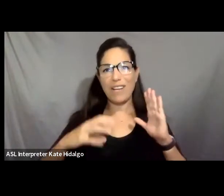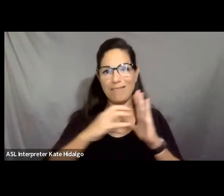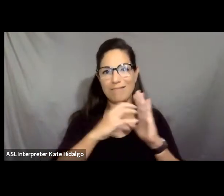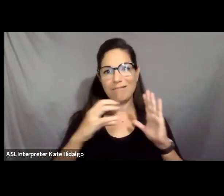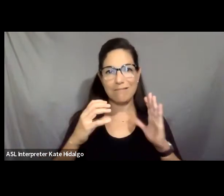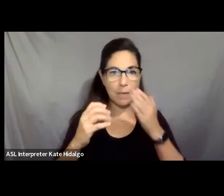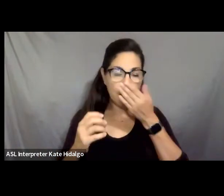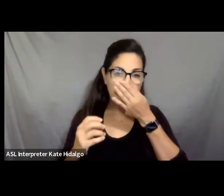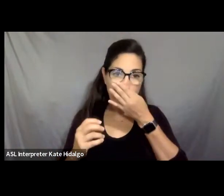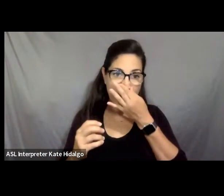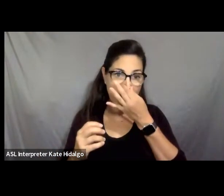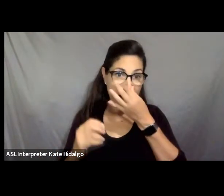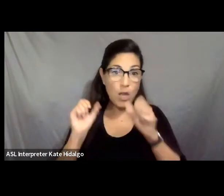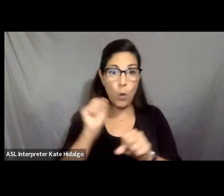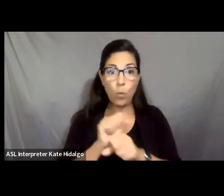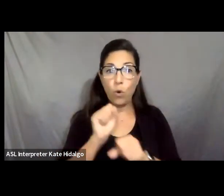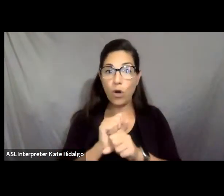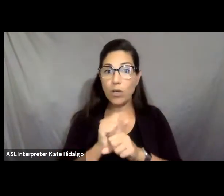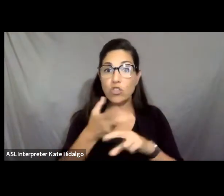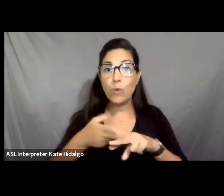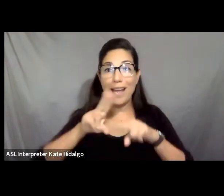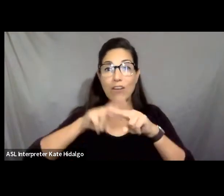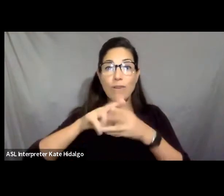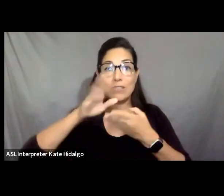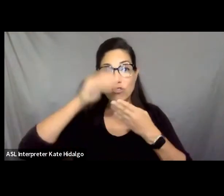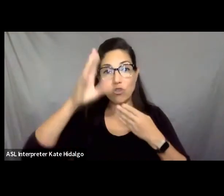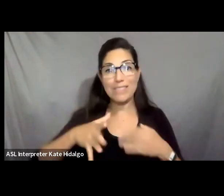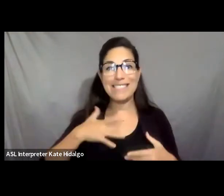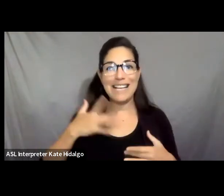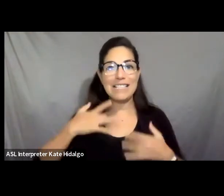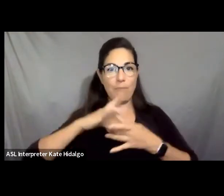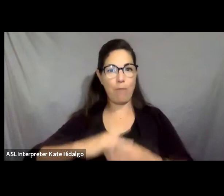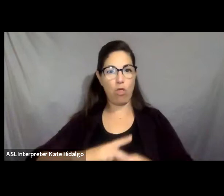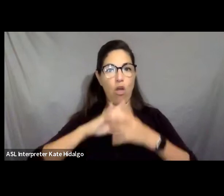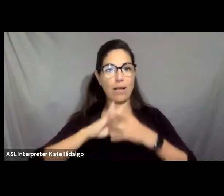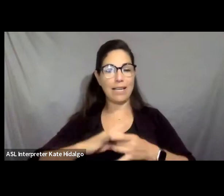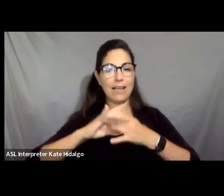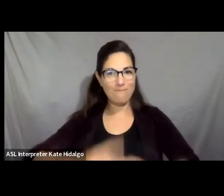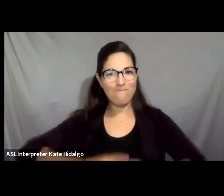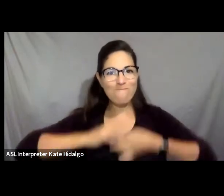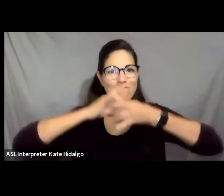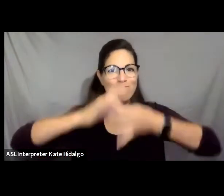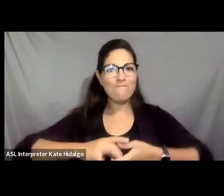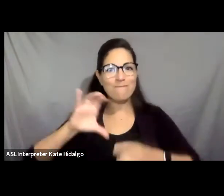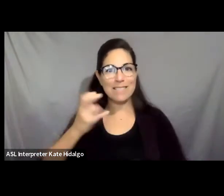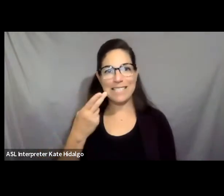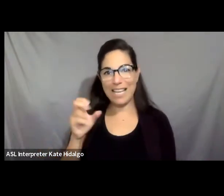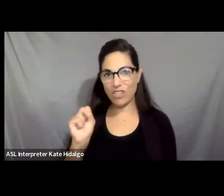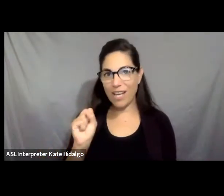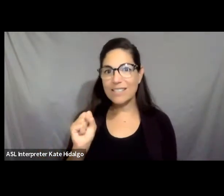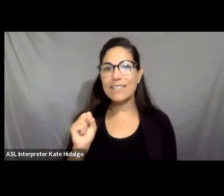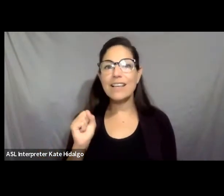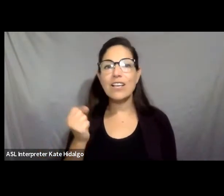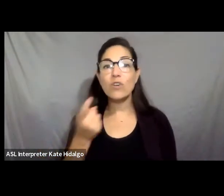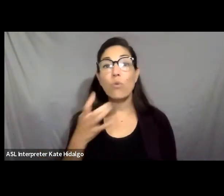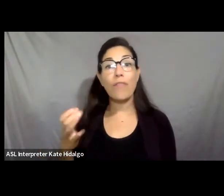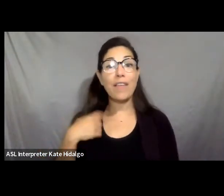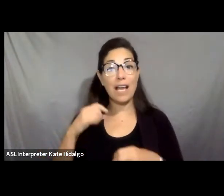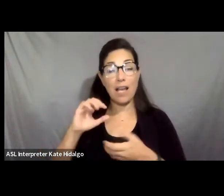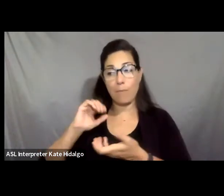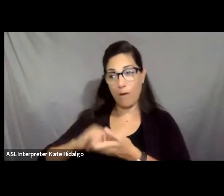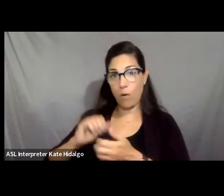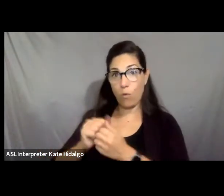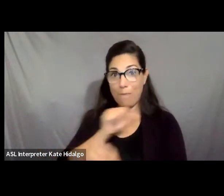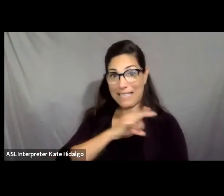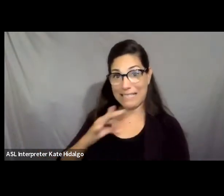for Cappuccino, is to work to increase our students' sense of belonging and connectedness at CHS. And one of the things I'm working with my staff and pushing